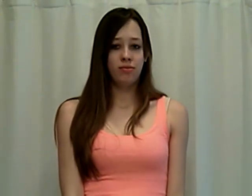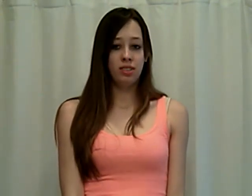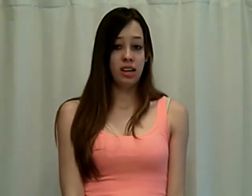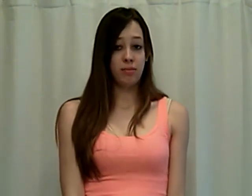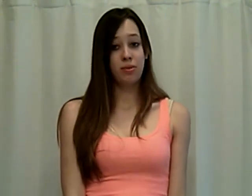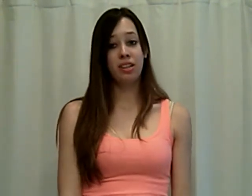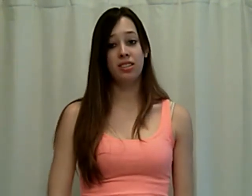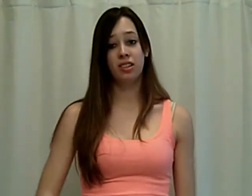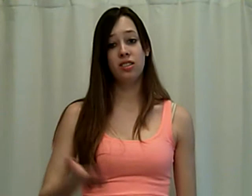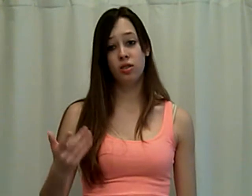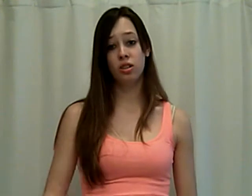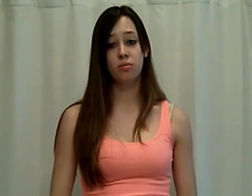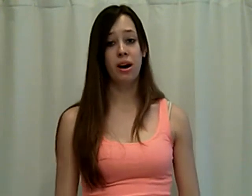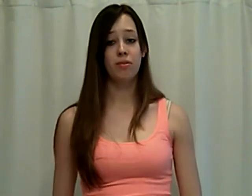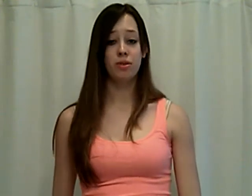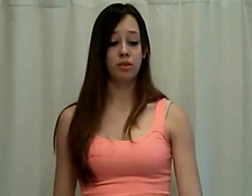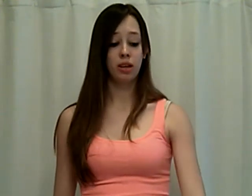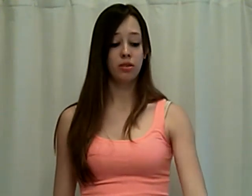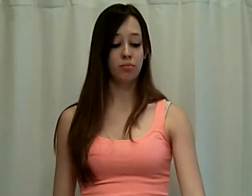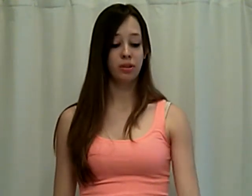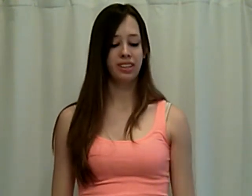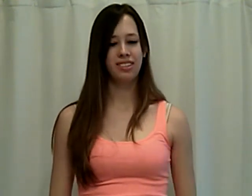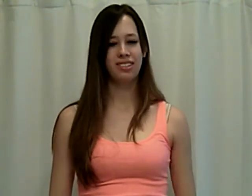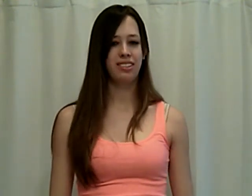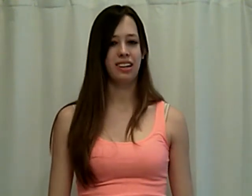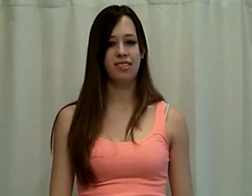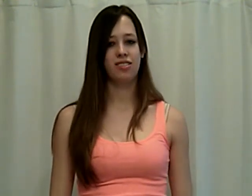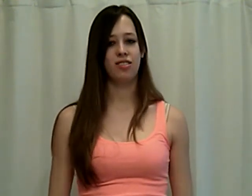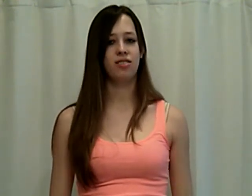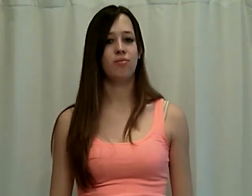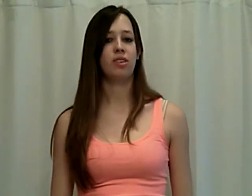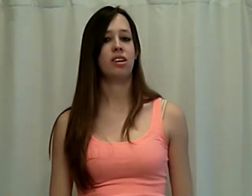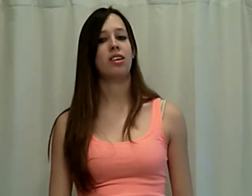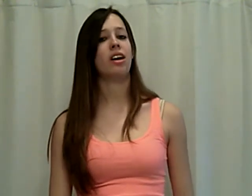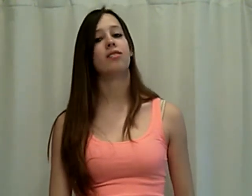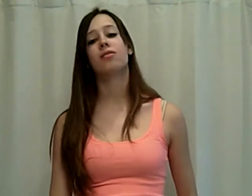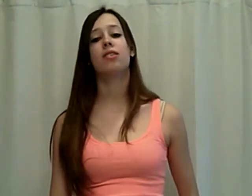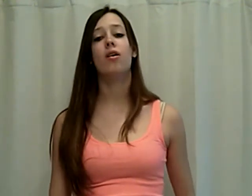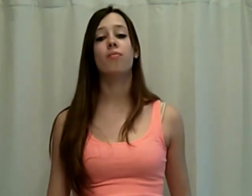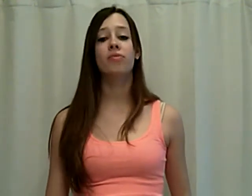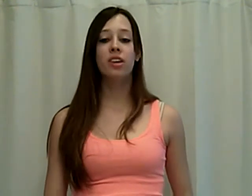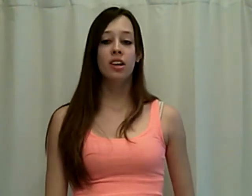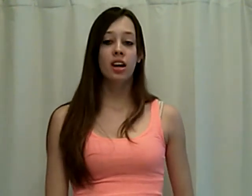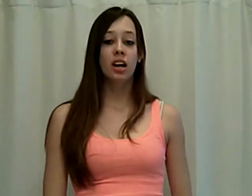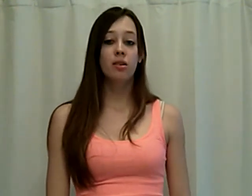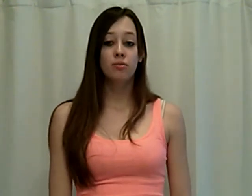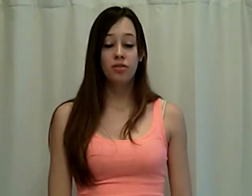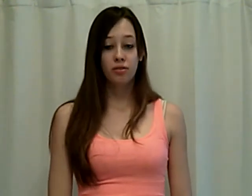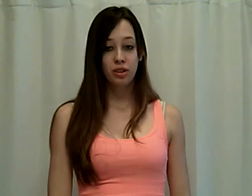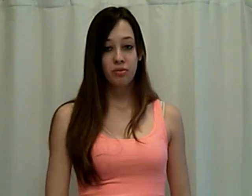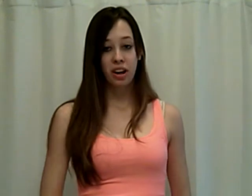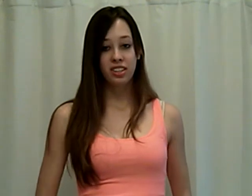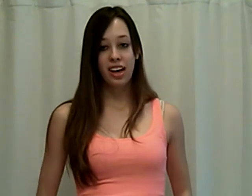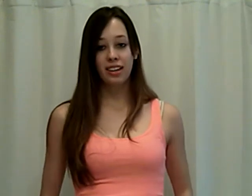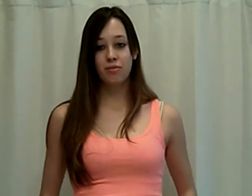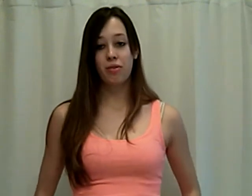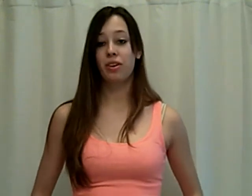Yeah, but it's towards the bottom in like the playlist section or something like that. So feel free to watch that. It's my very